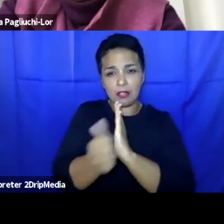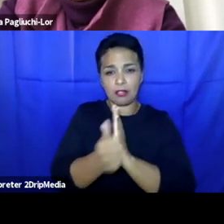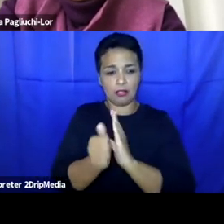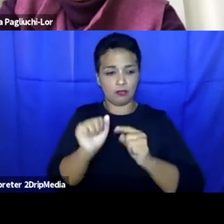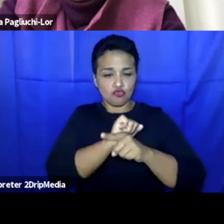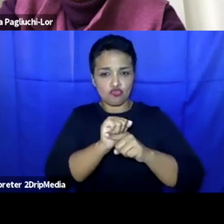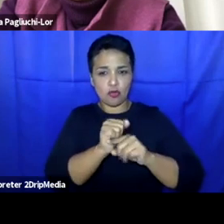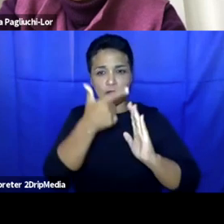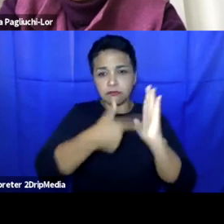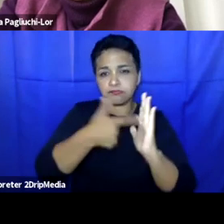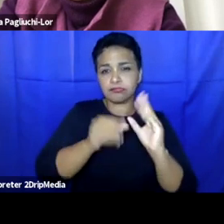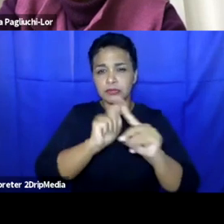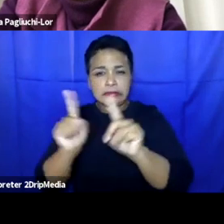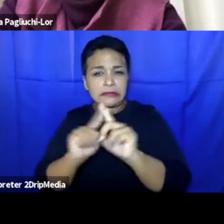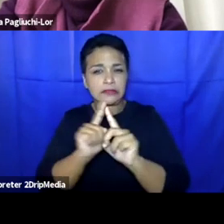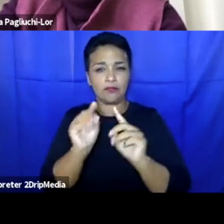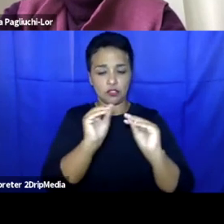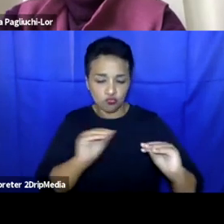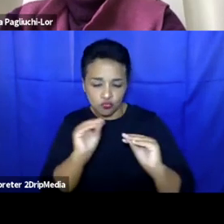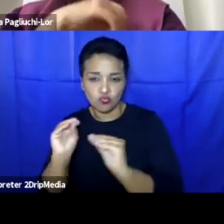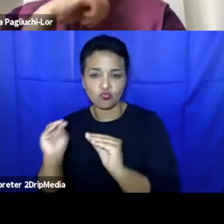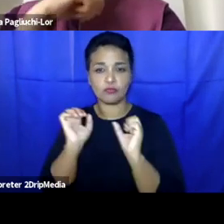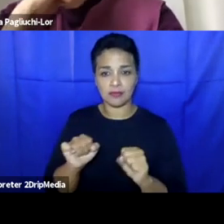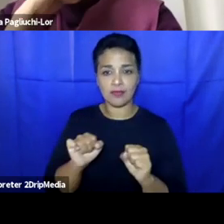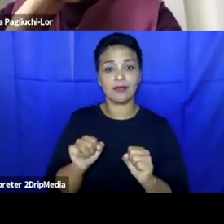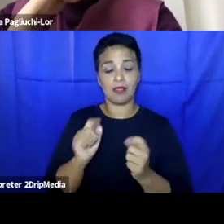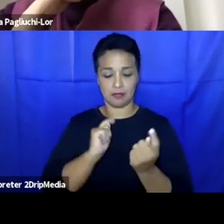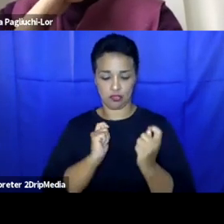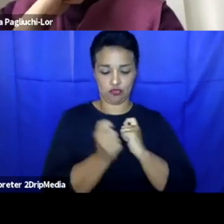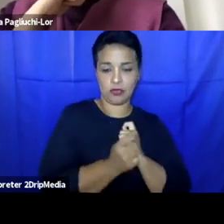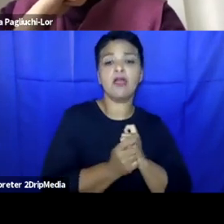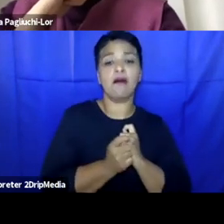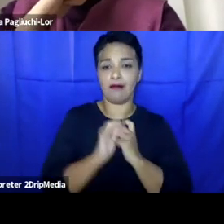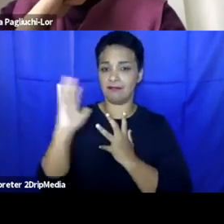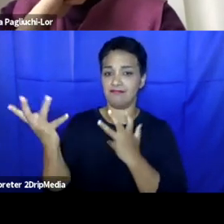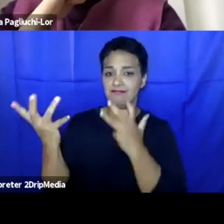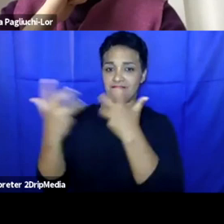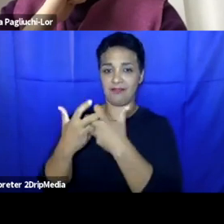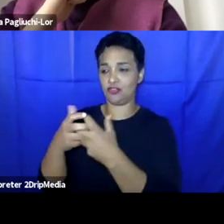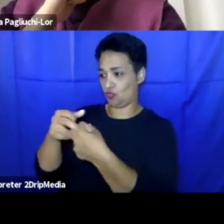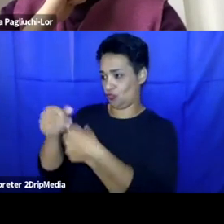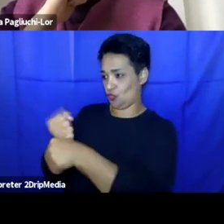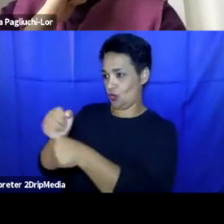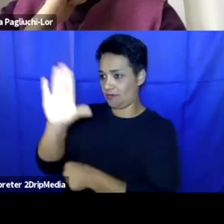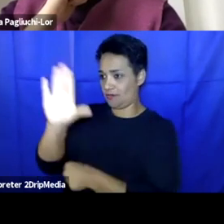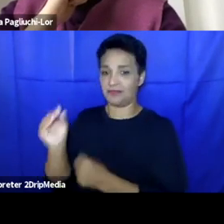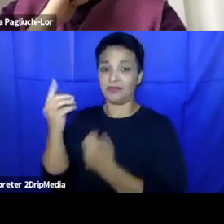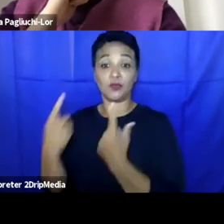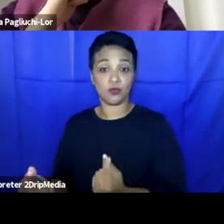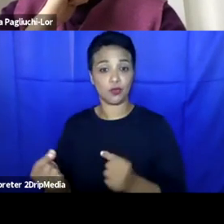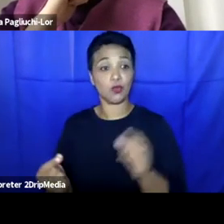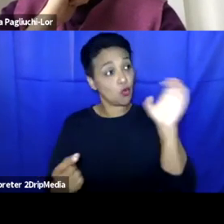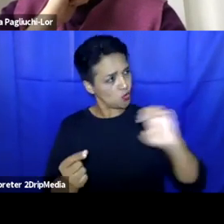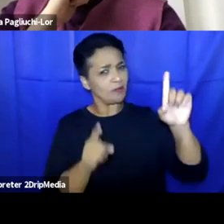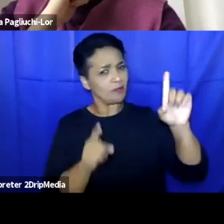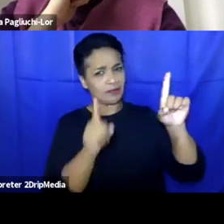training, just to adapt to the kind of the work needed as Europe or other countries do. So I